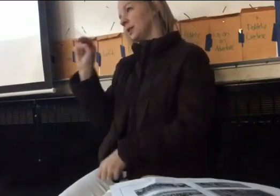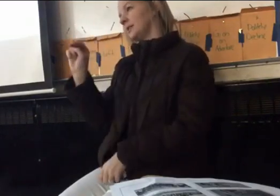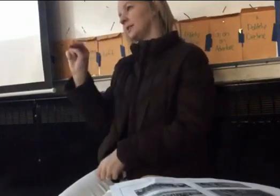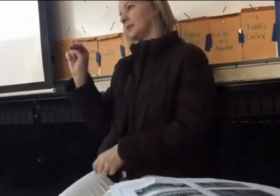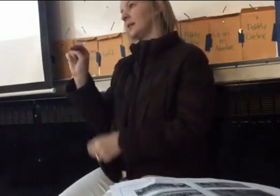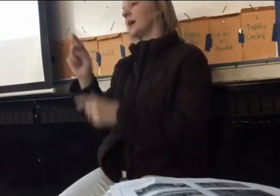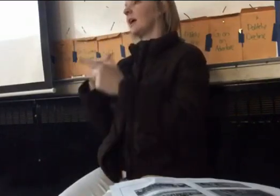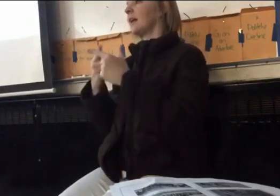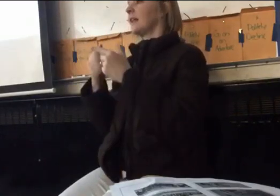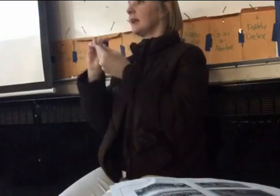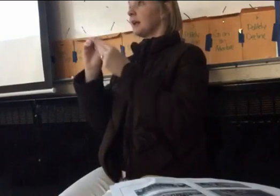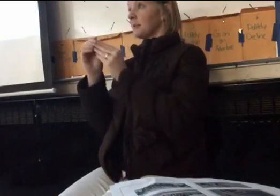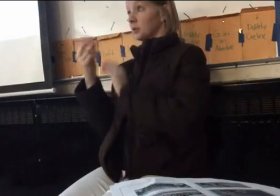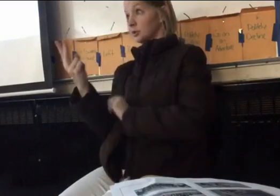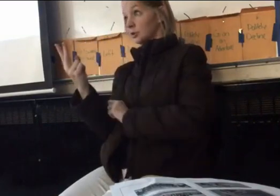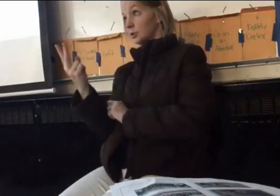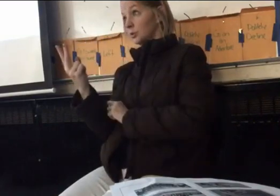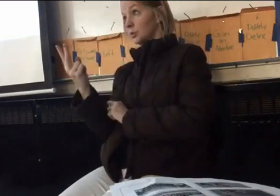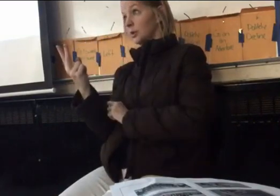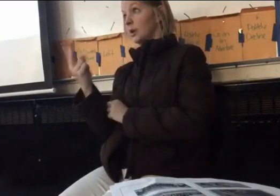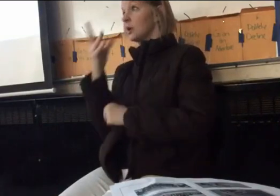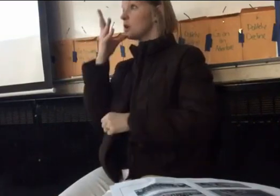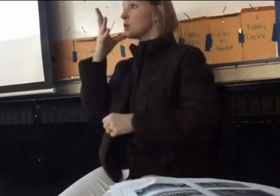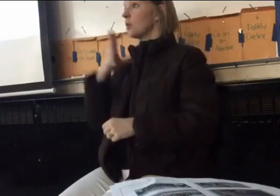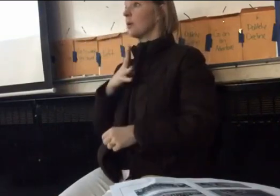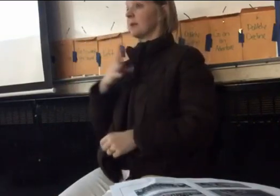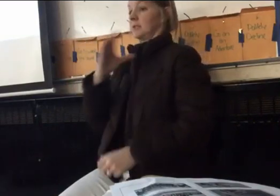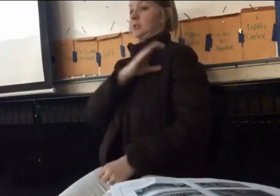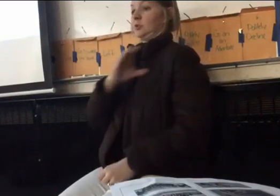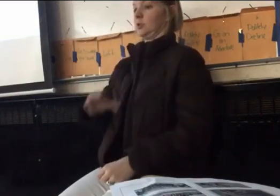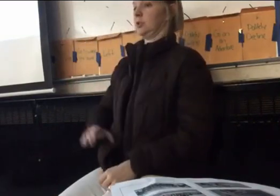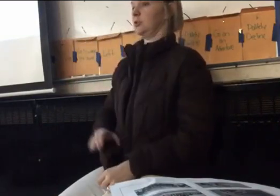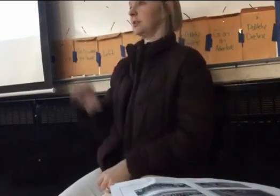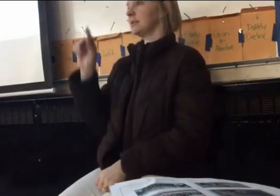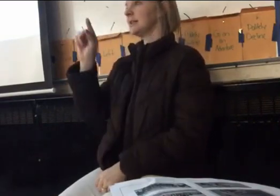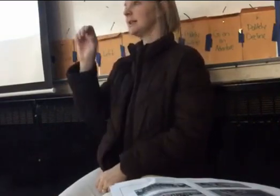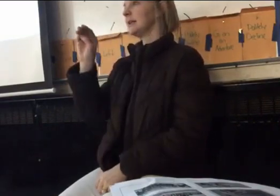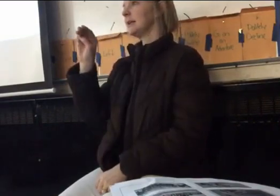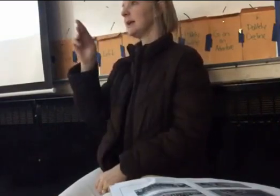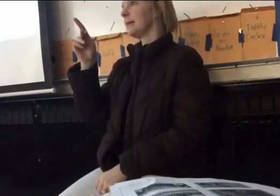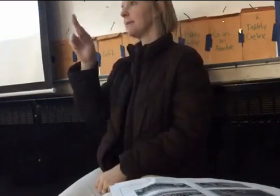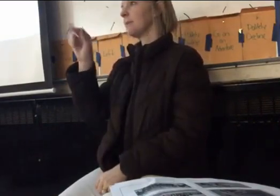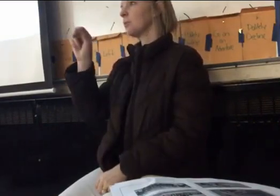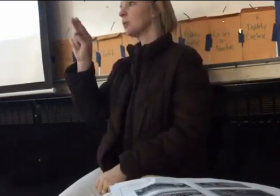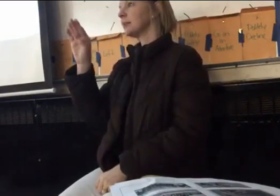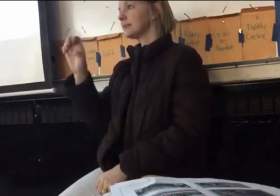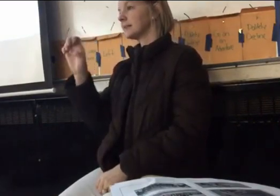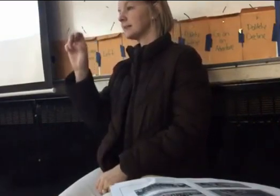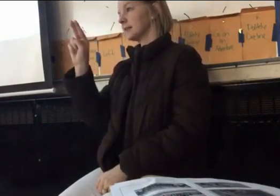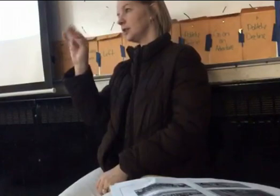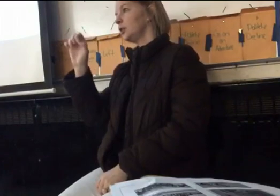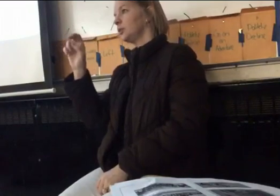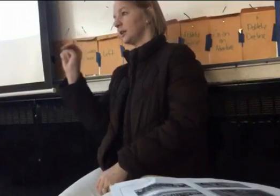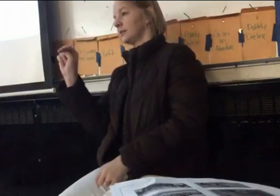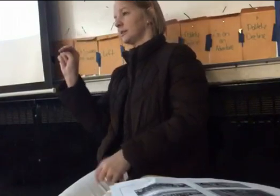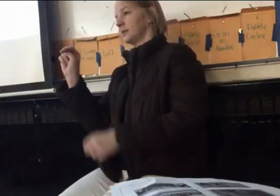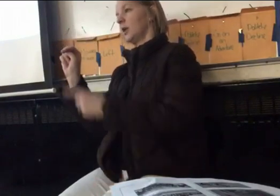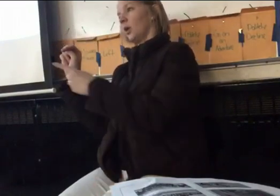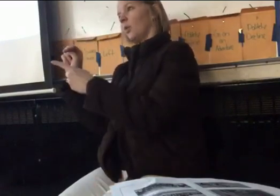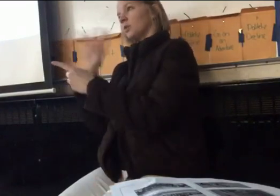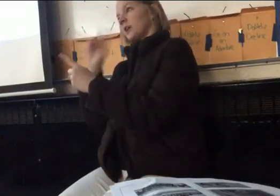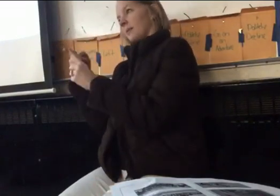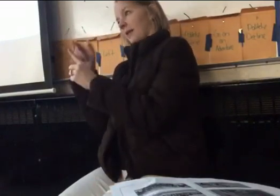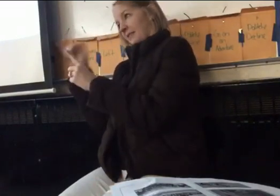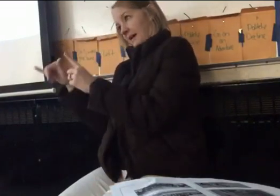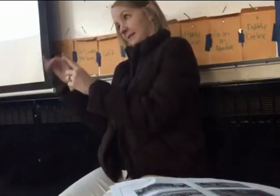And then if you'll put number 2, the Women's Christian Temperance Union. And we'll talk about that next class